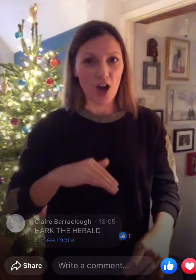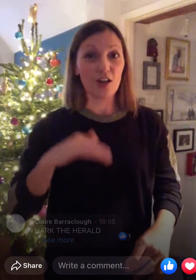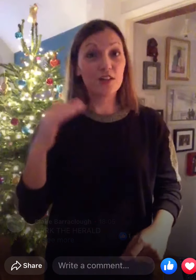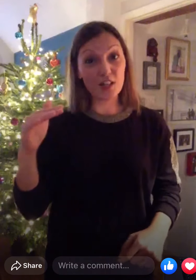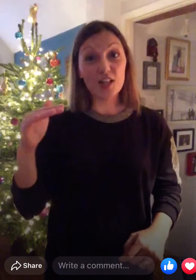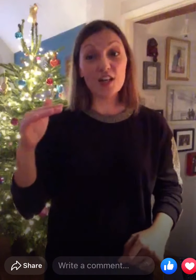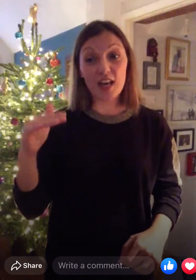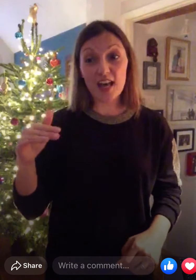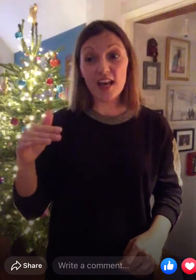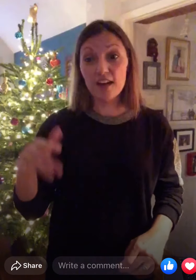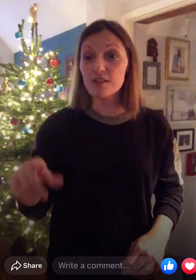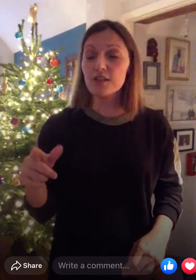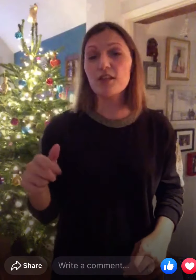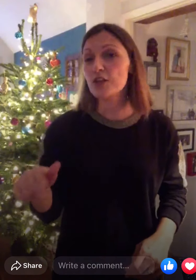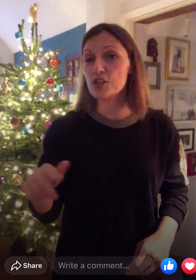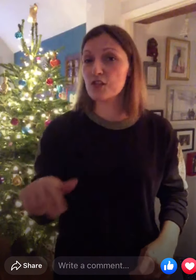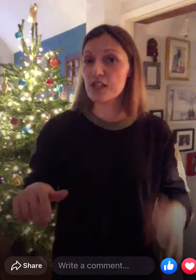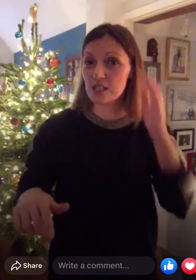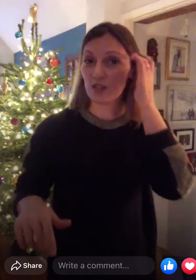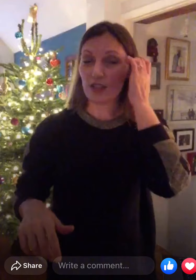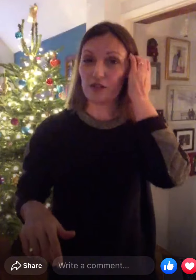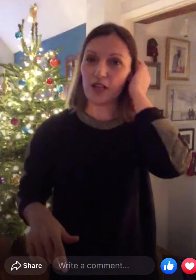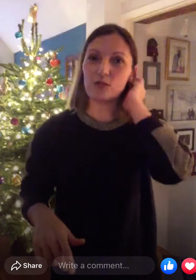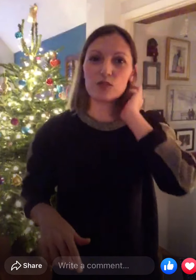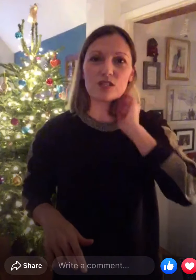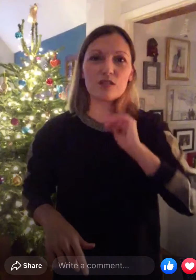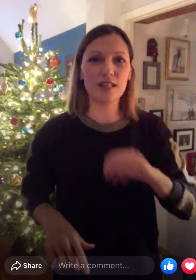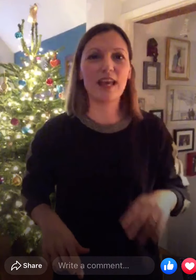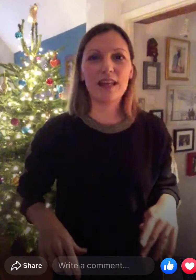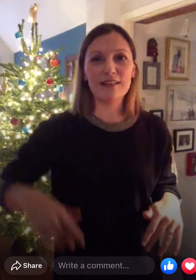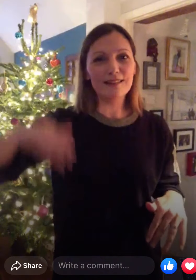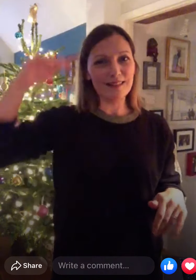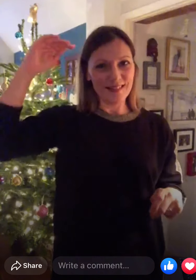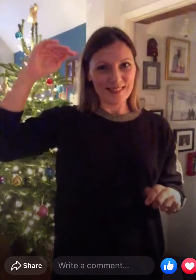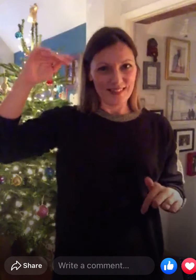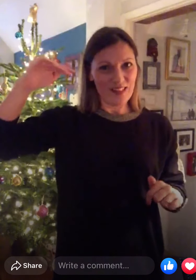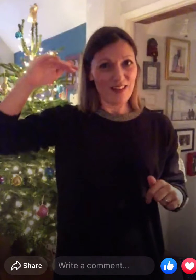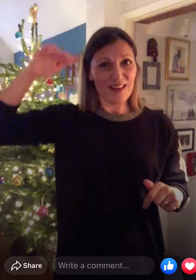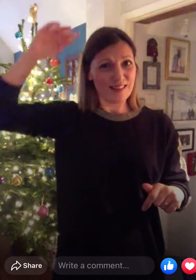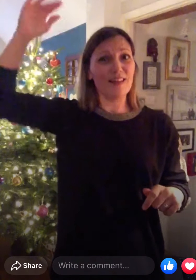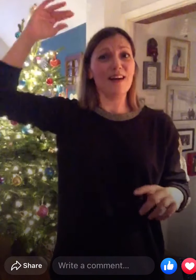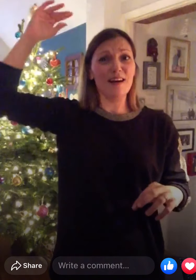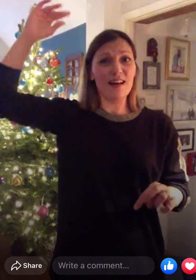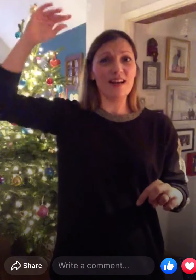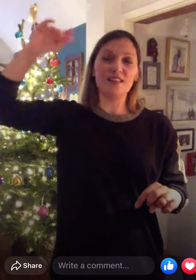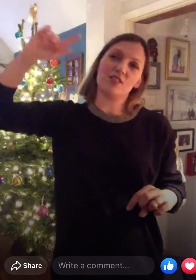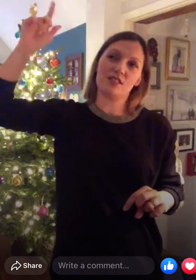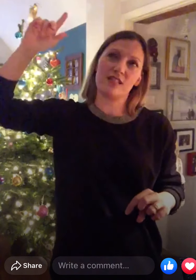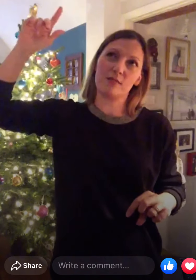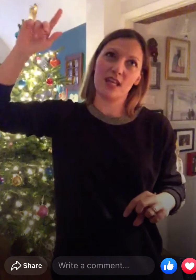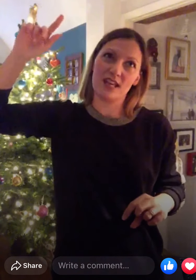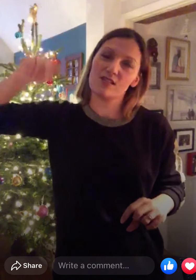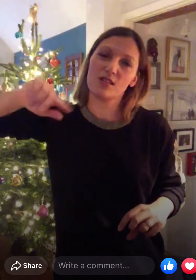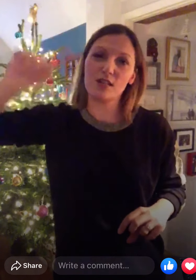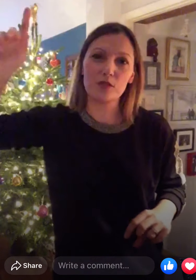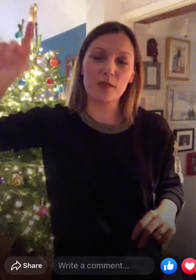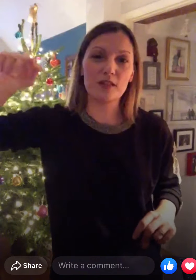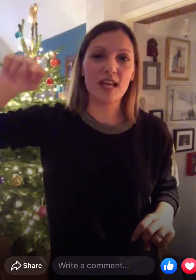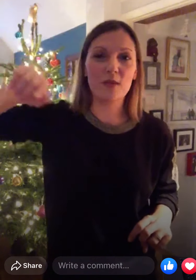Hark the Herald. So the only version of this song I could find was again. Hark the Herald. It's the same key. So that would have been okay. But